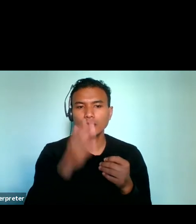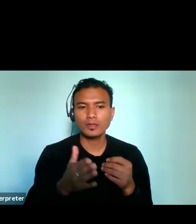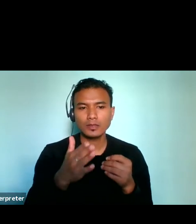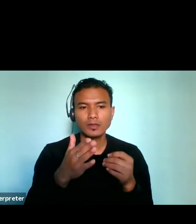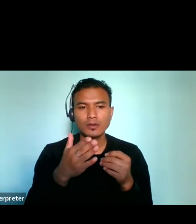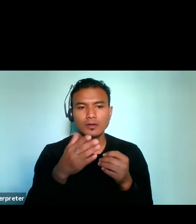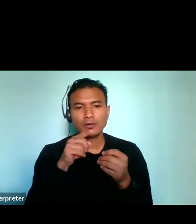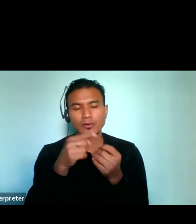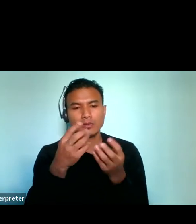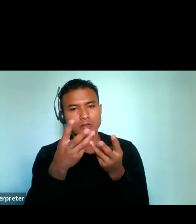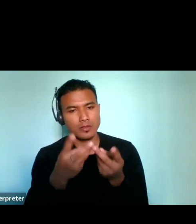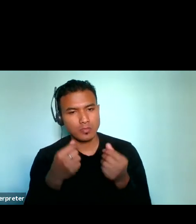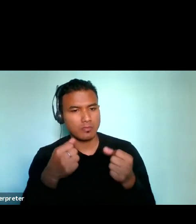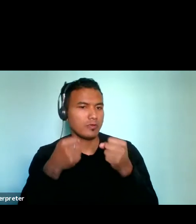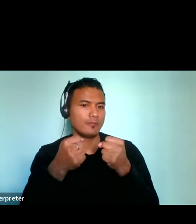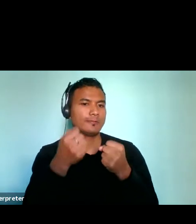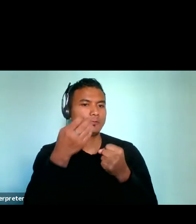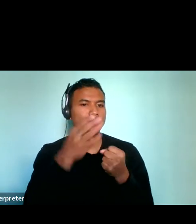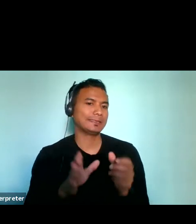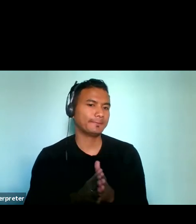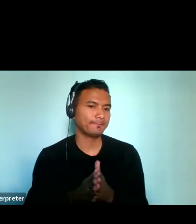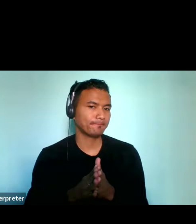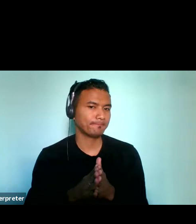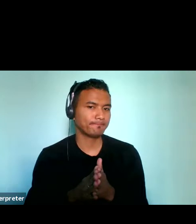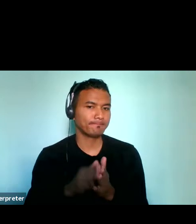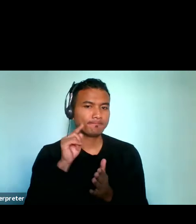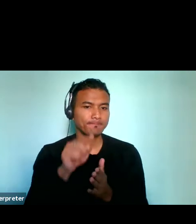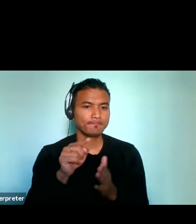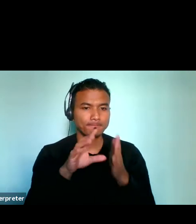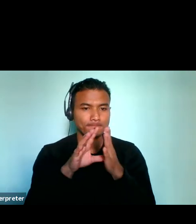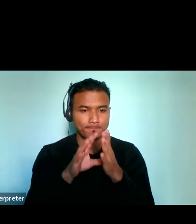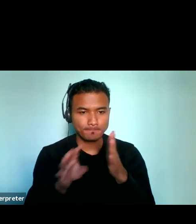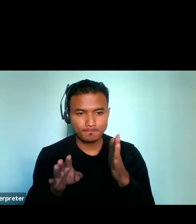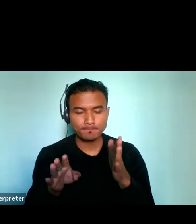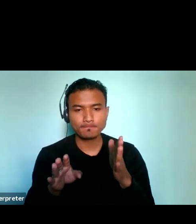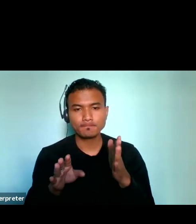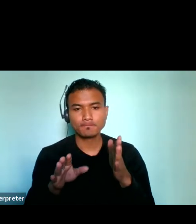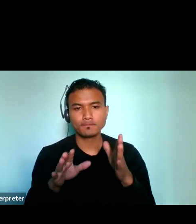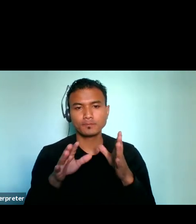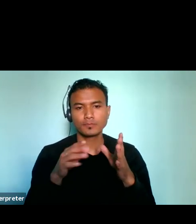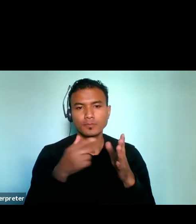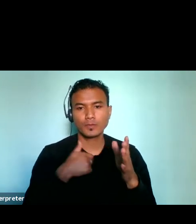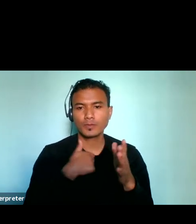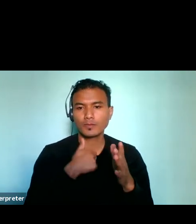Those numbers are powerful, because those numbers in the way